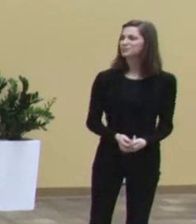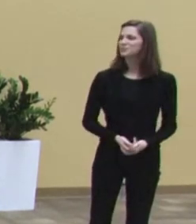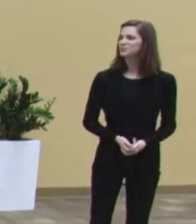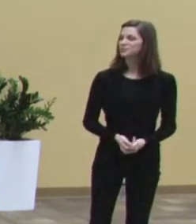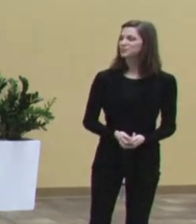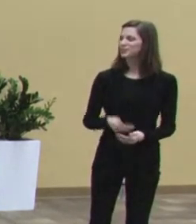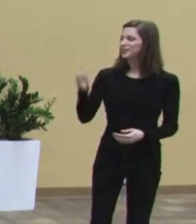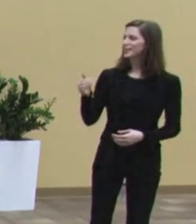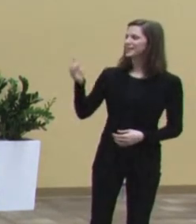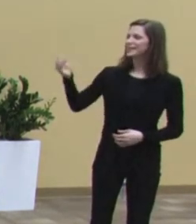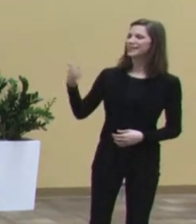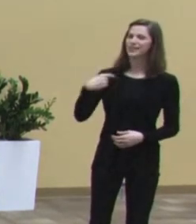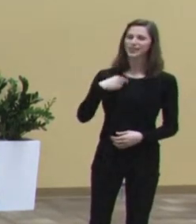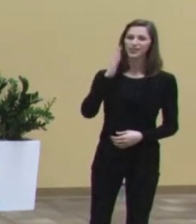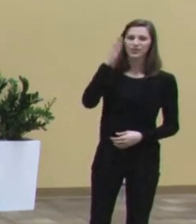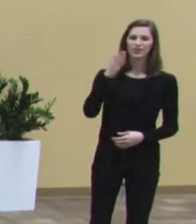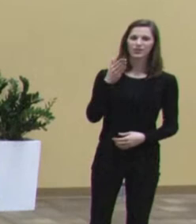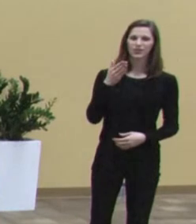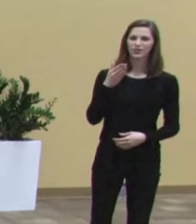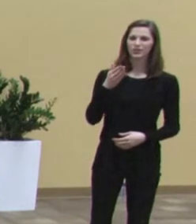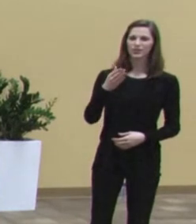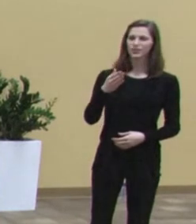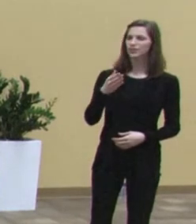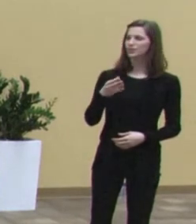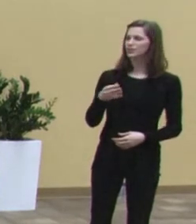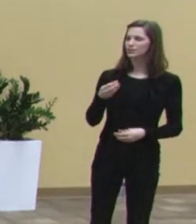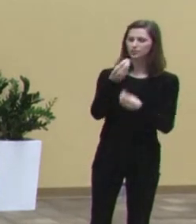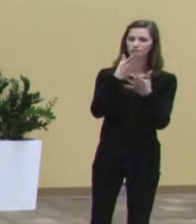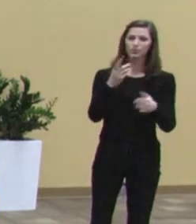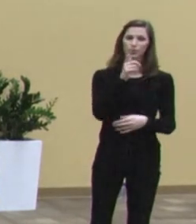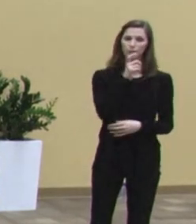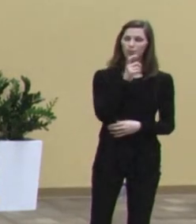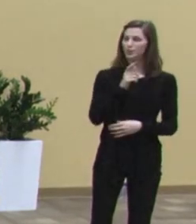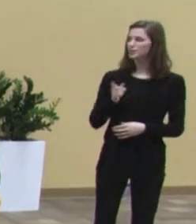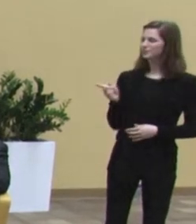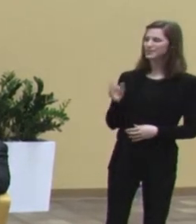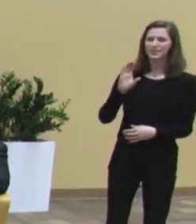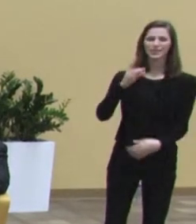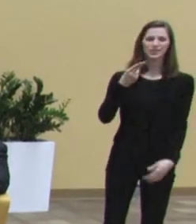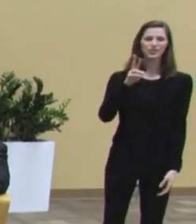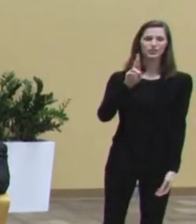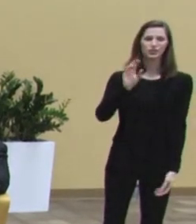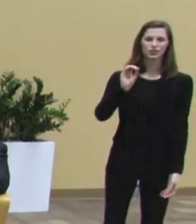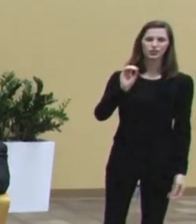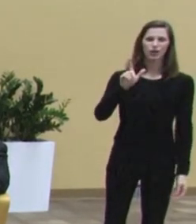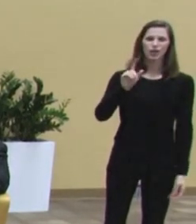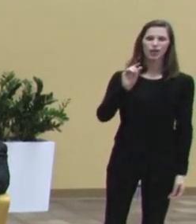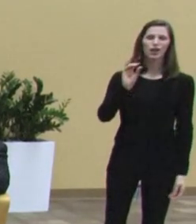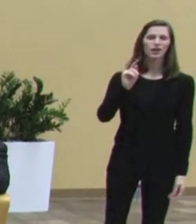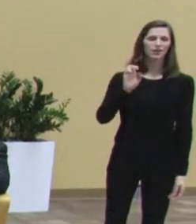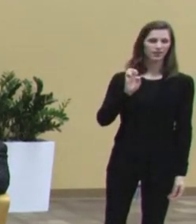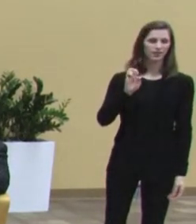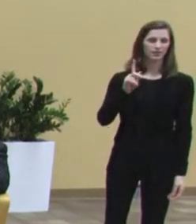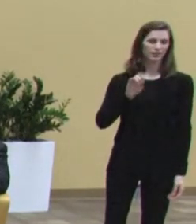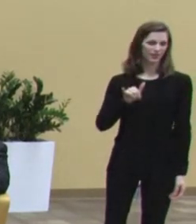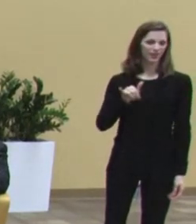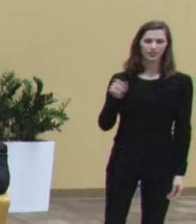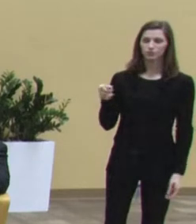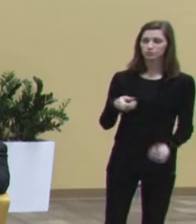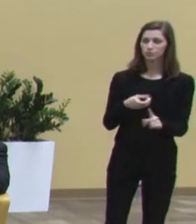And next, I'll introduce an attorney, an esteemed attorney, Charlotte Key. Charlotte Key comes from